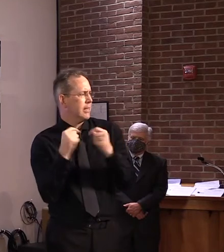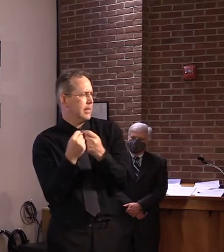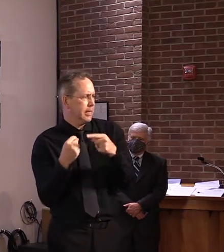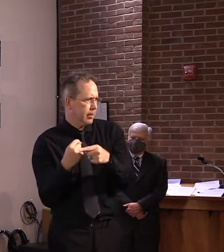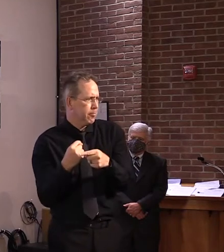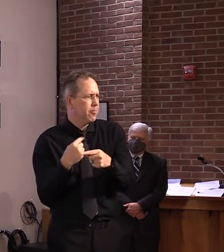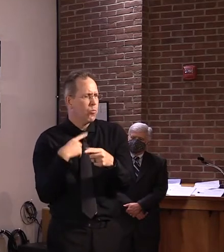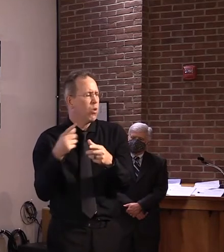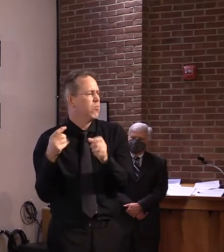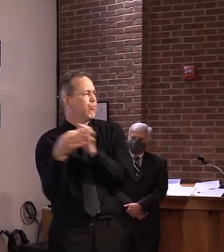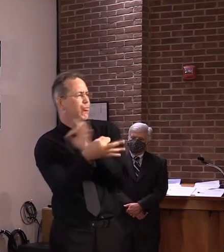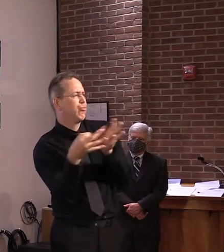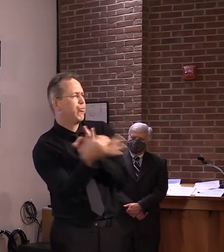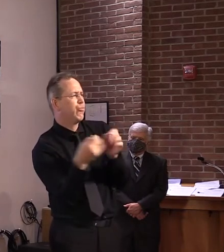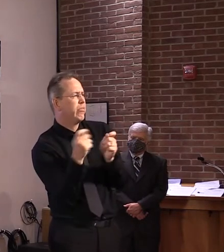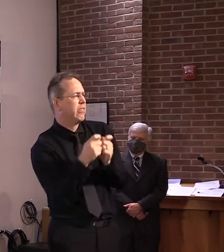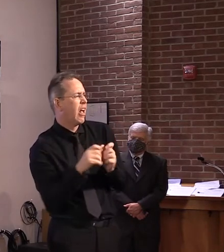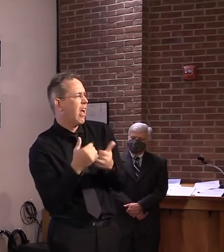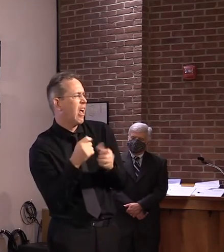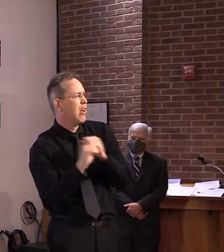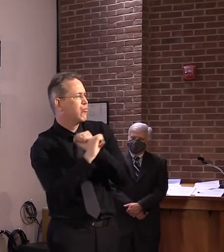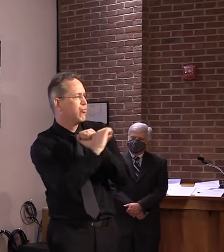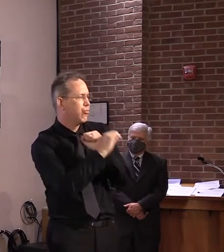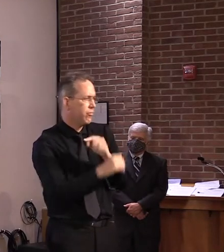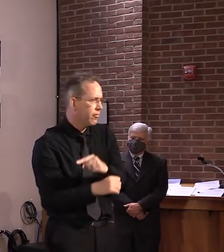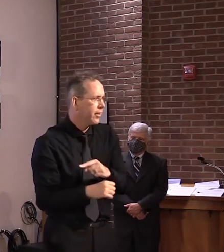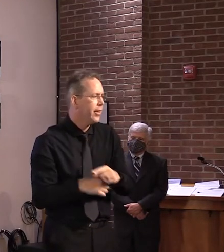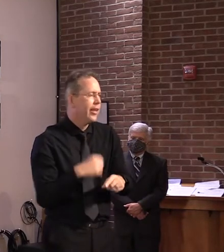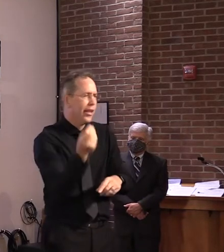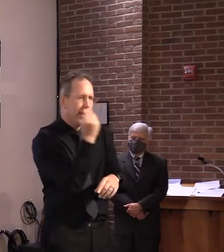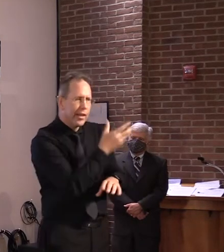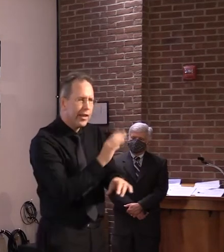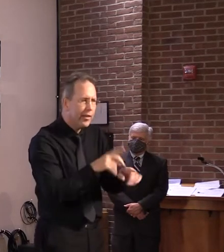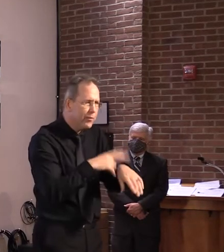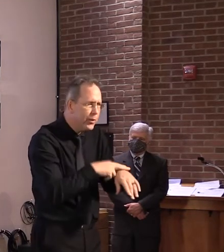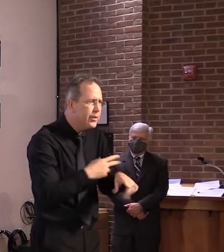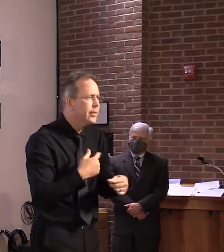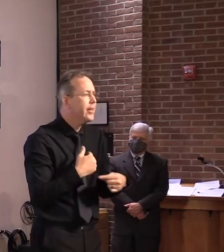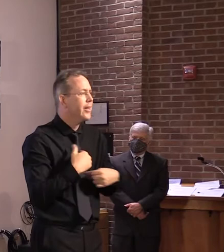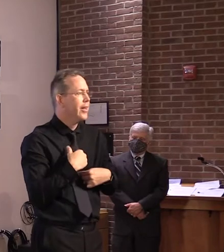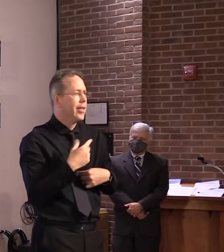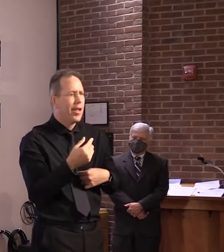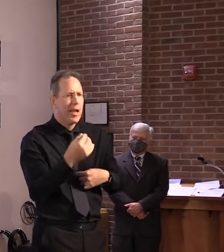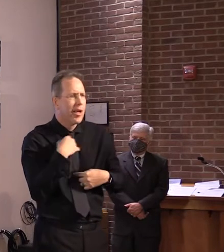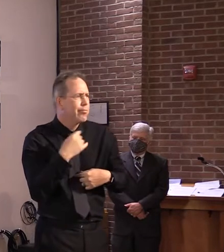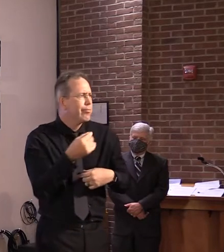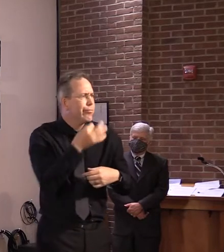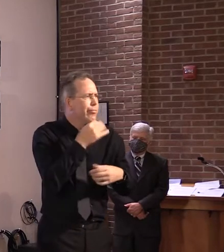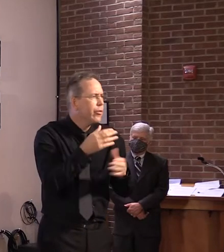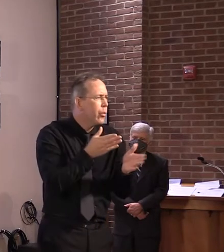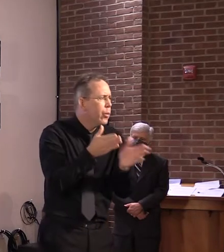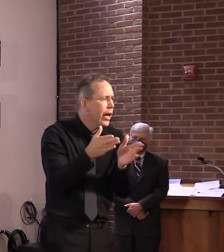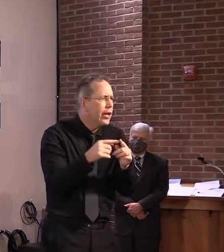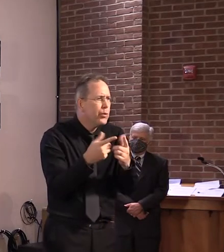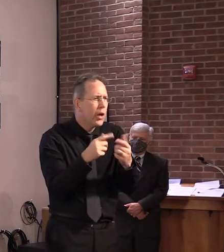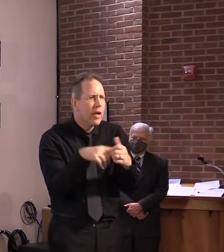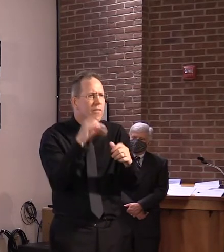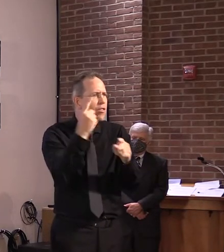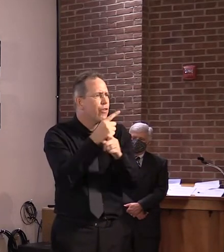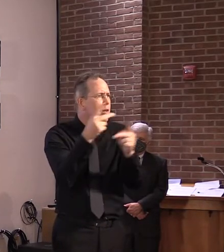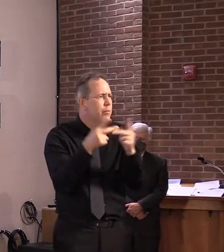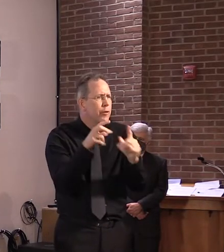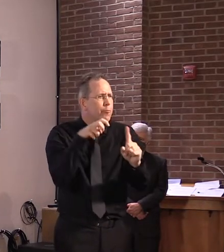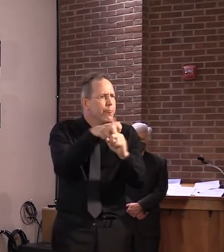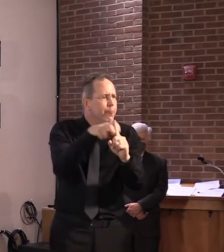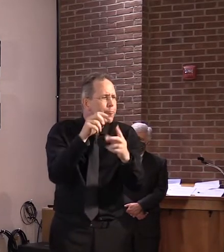I will just. Full disclosure, you know, they have a way of reaching into those areas, and they're working on that plan, so still being developed, but I'm